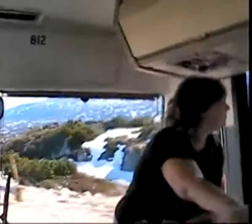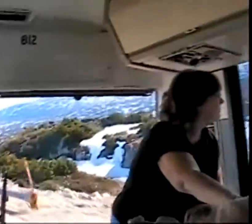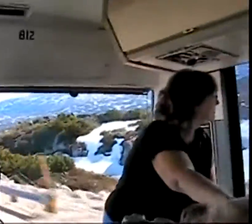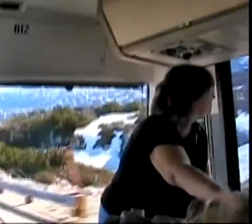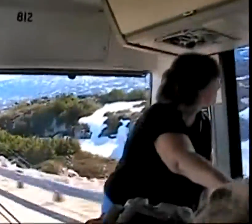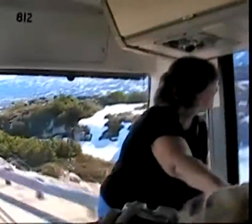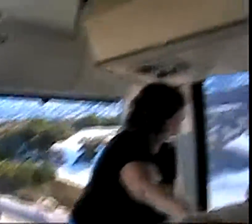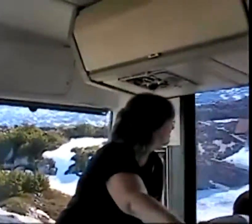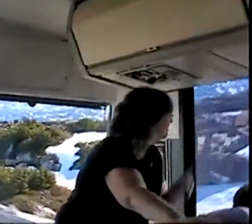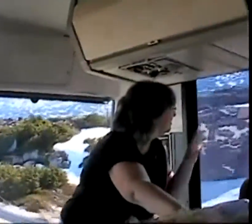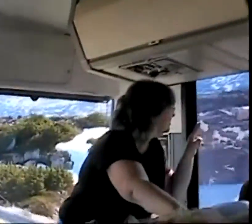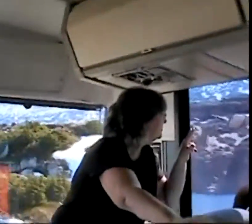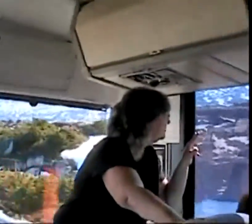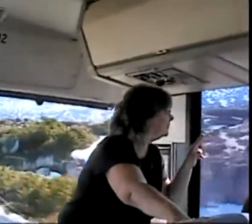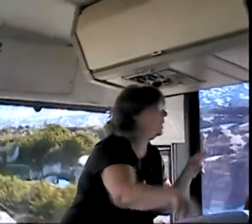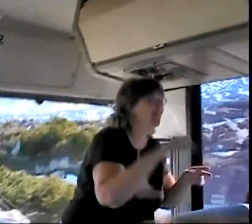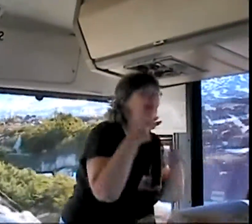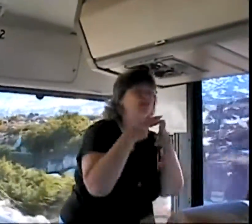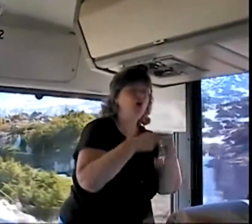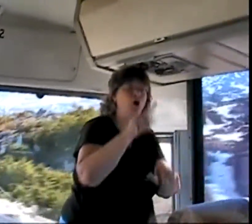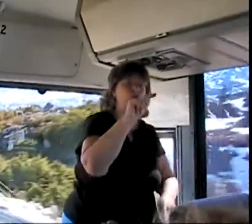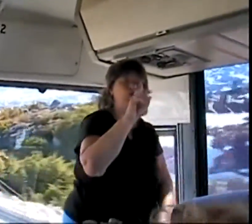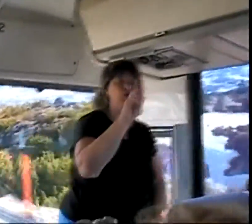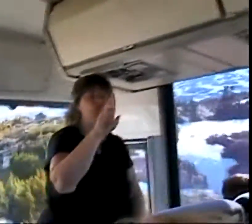This is Tormented Valley.